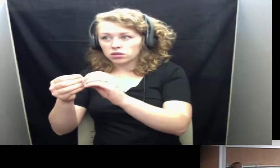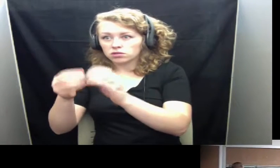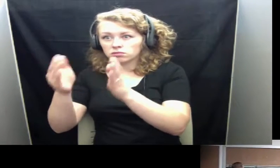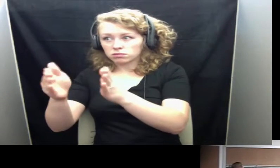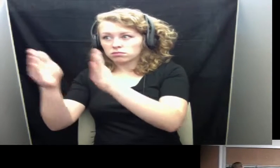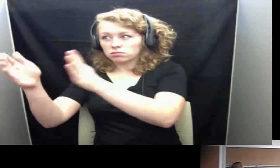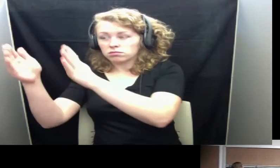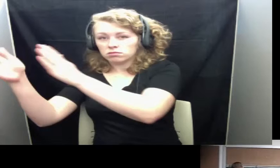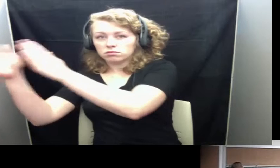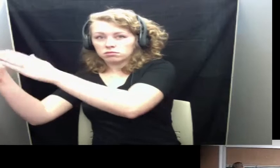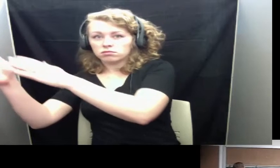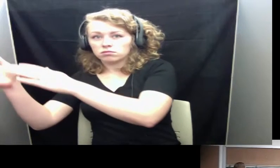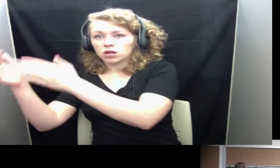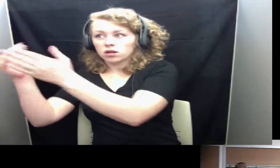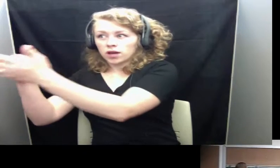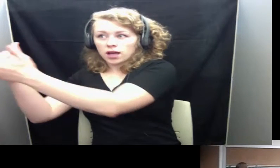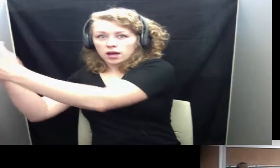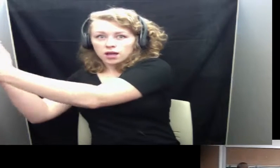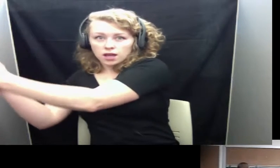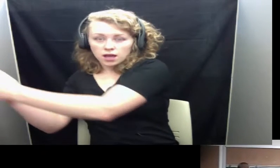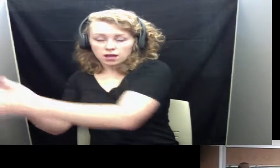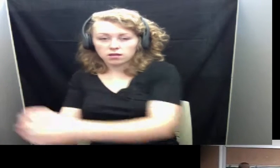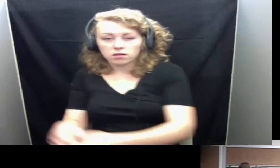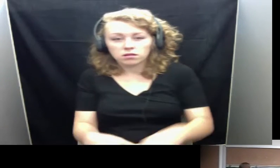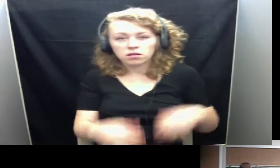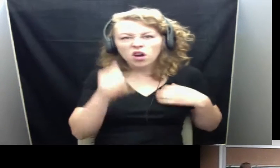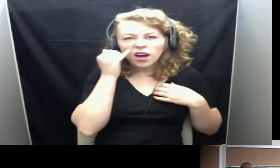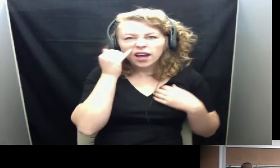said, locate